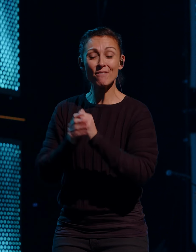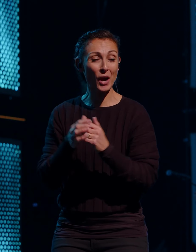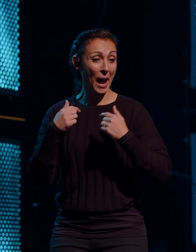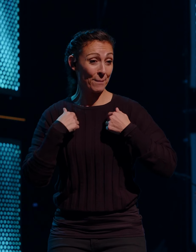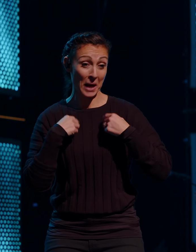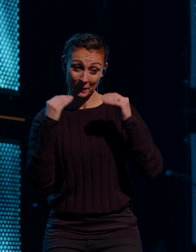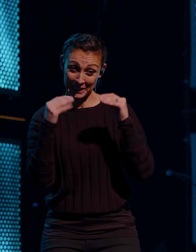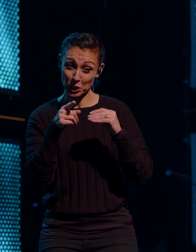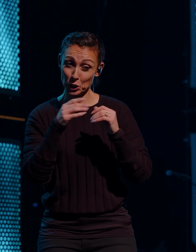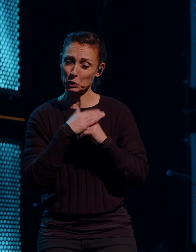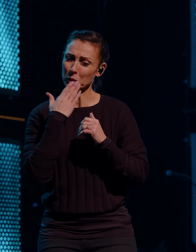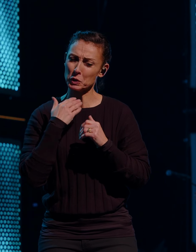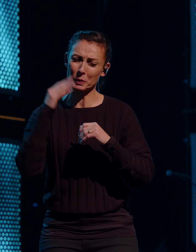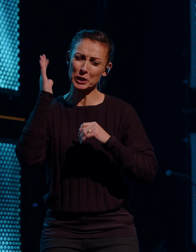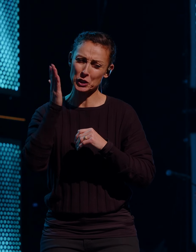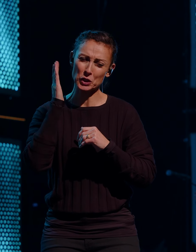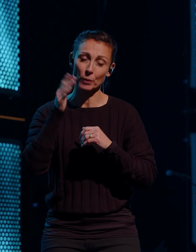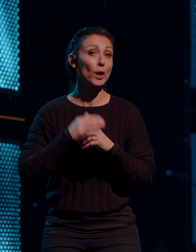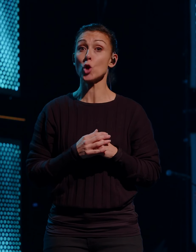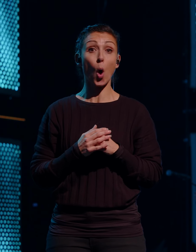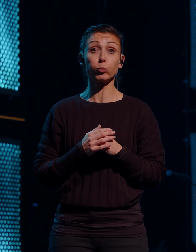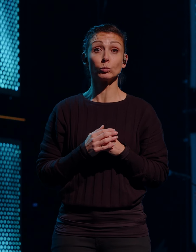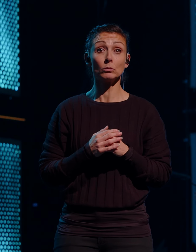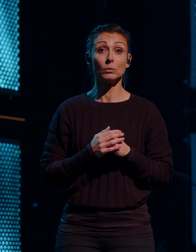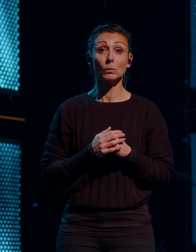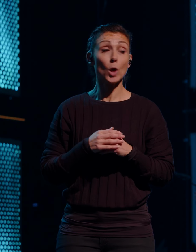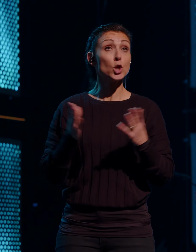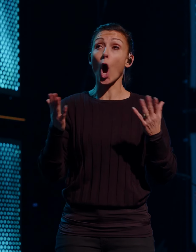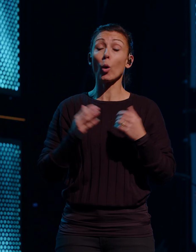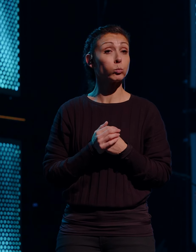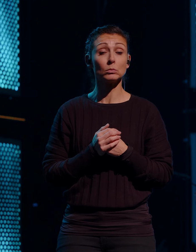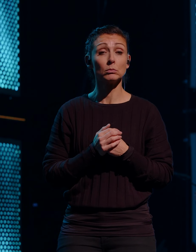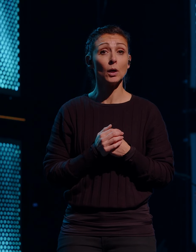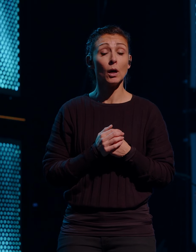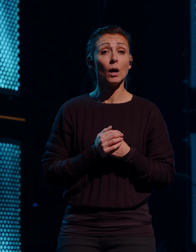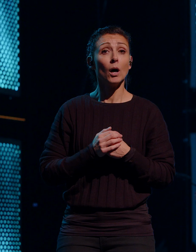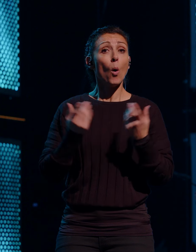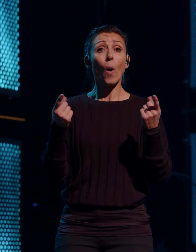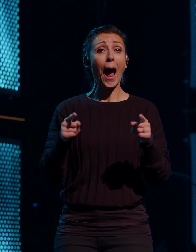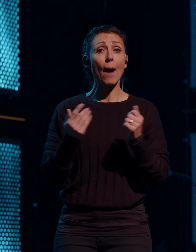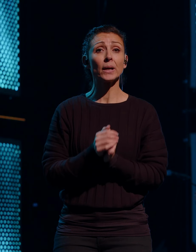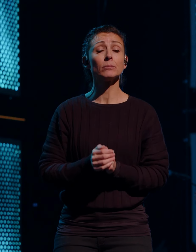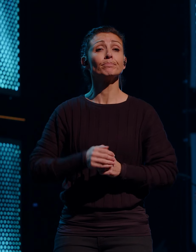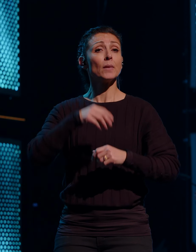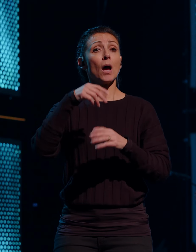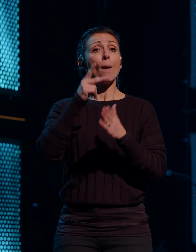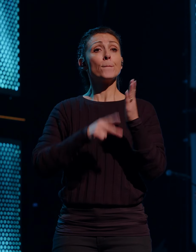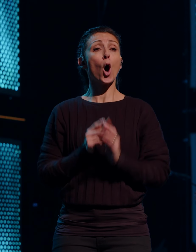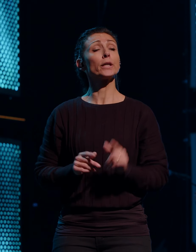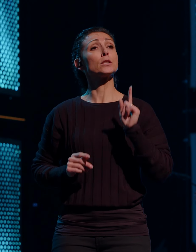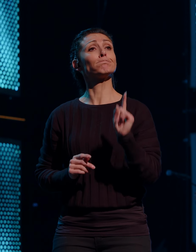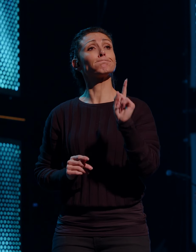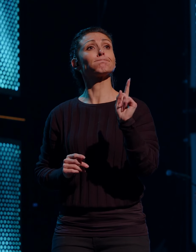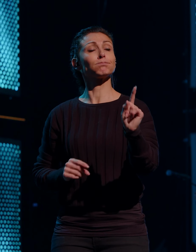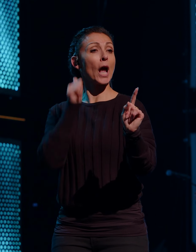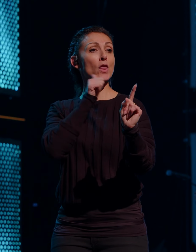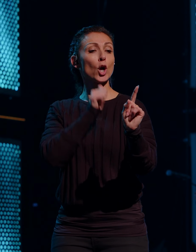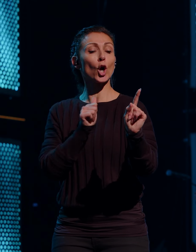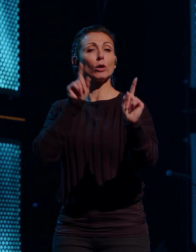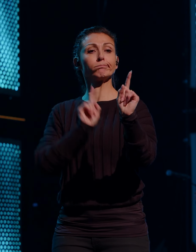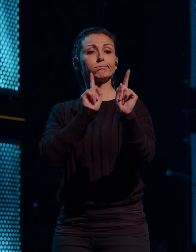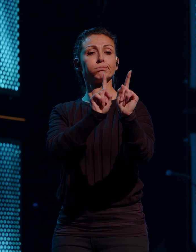do that. But in his annoyance, Paul couldn't take her yapping anymore. He became so annoyed, he turned around and said, I command you in the name